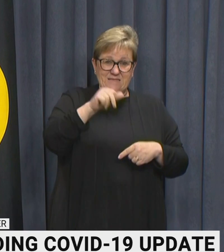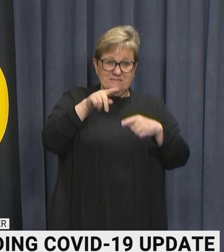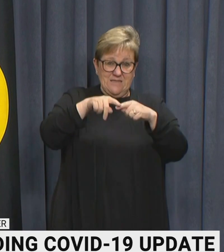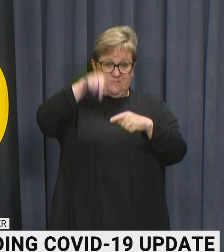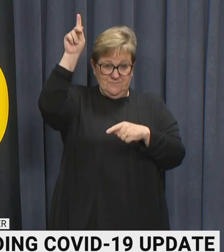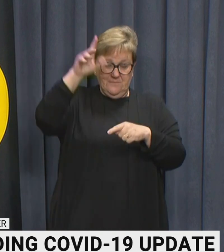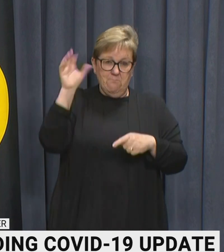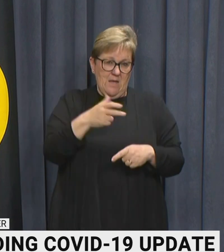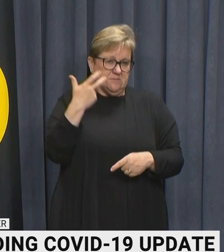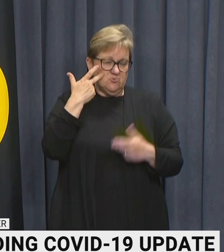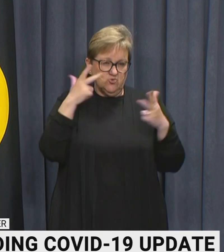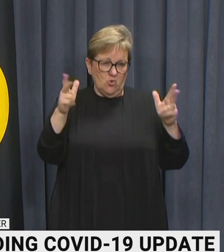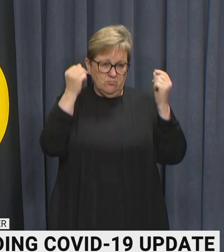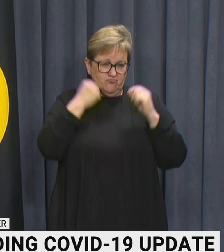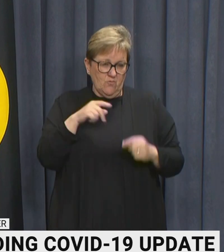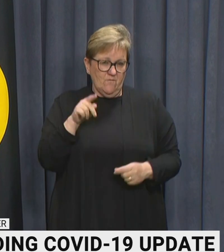over.